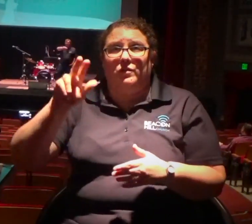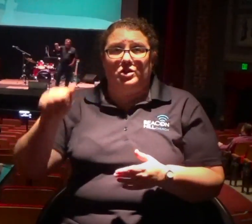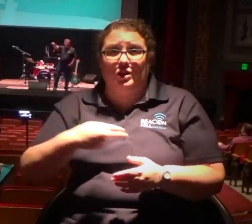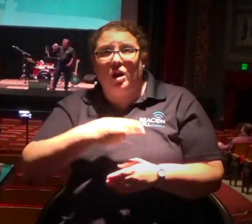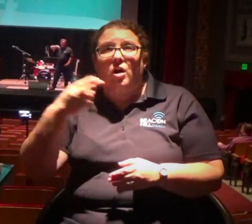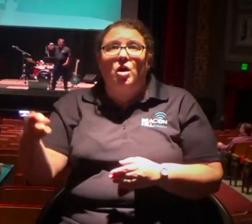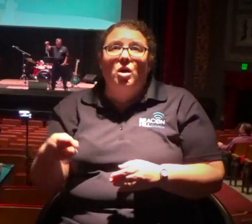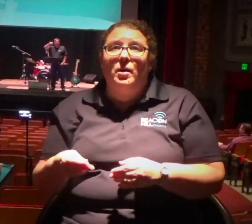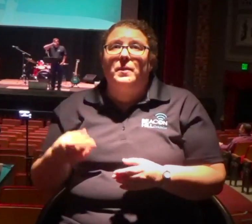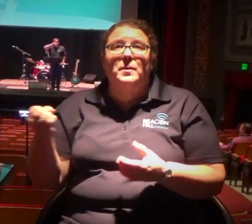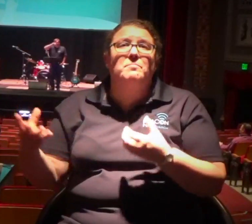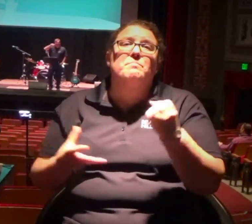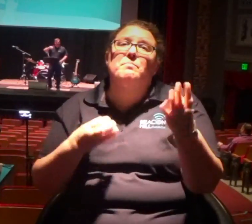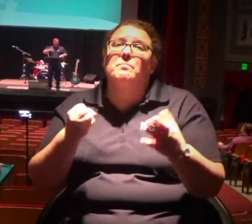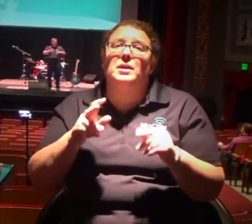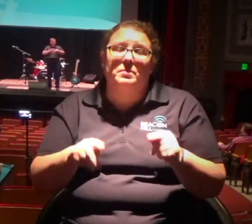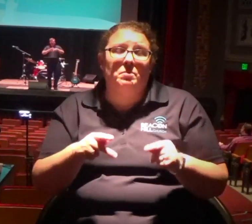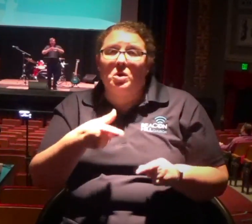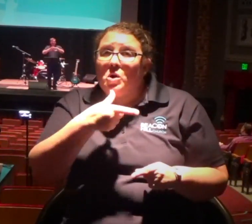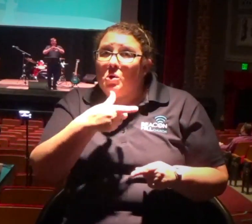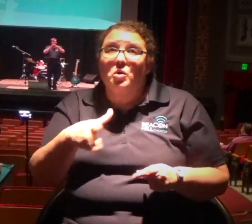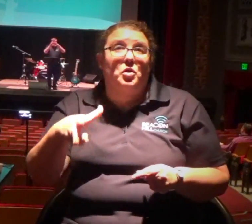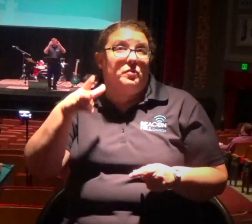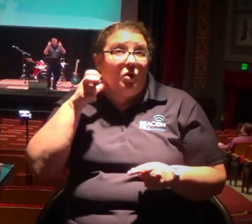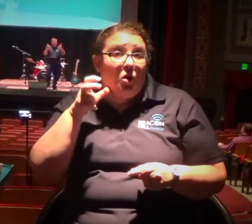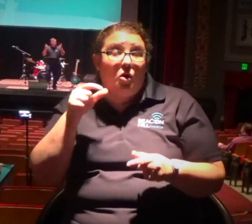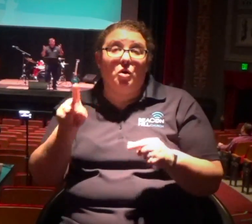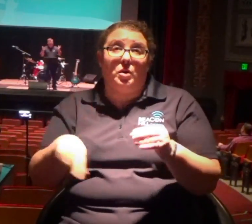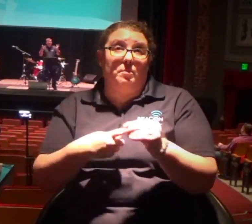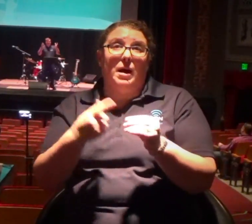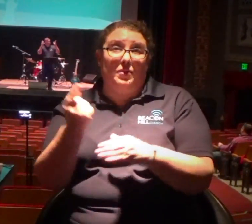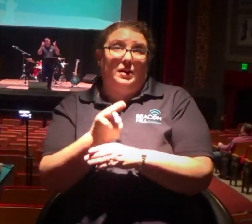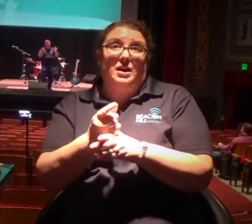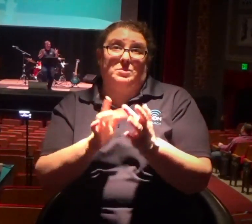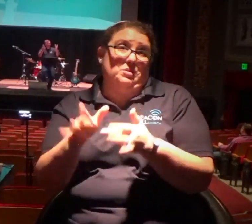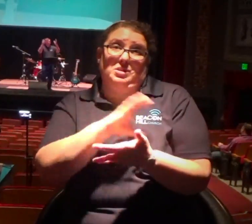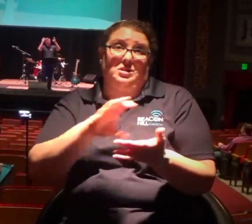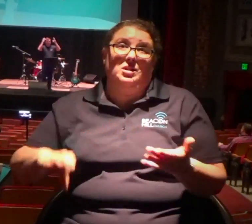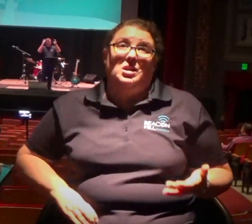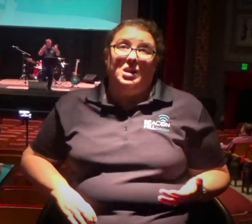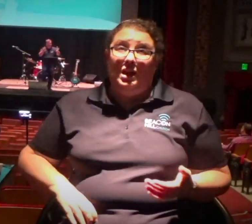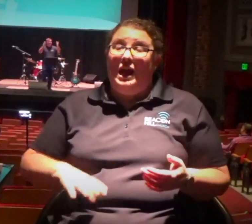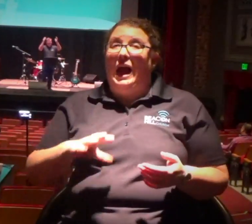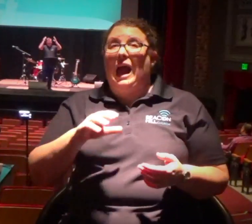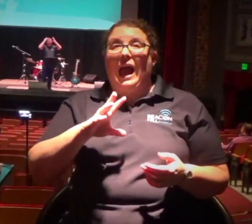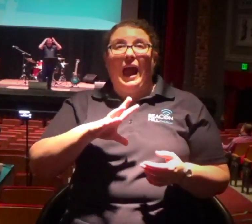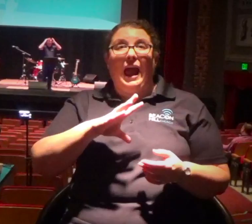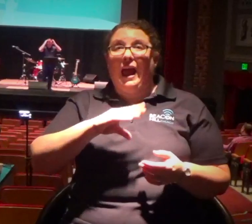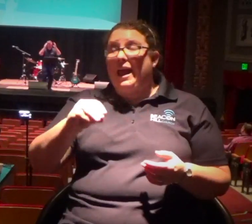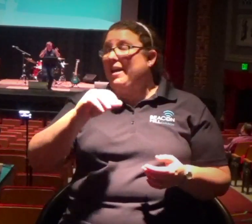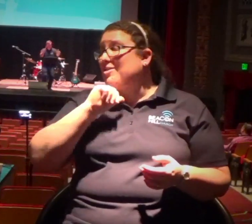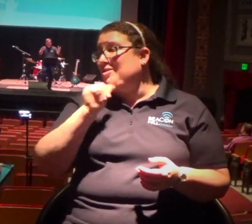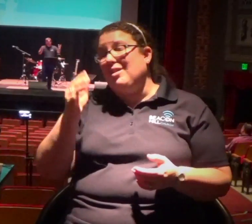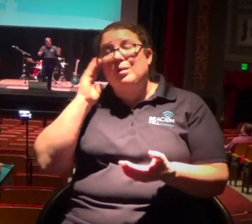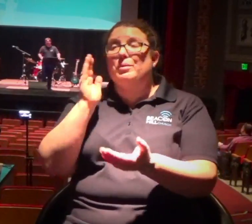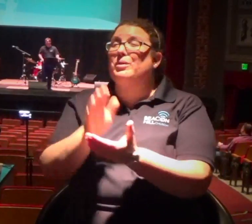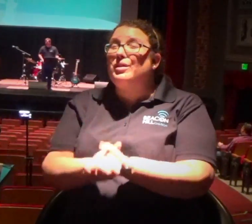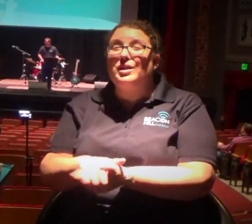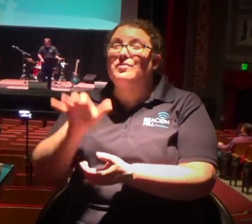countless people who have heard about the gospel of Jesus Christ and fail to believe that this Jesus that we boldly